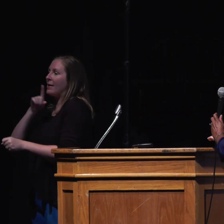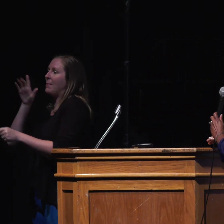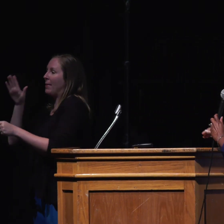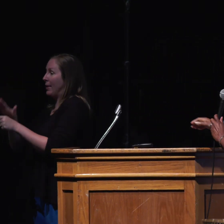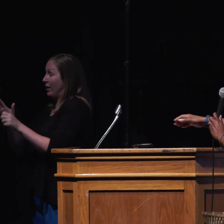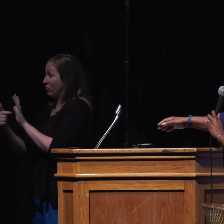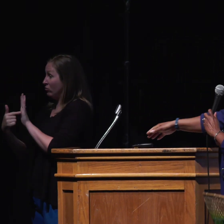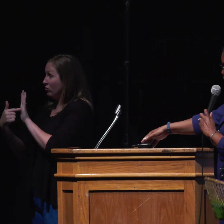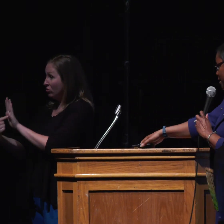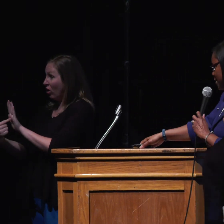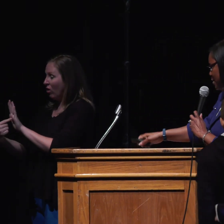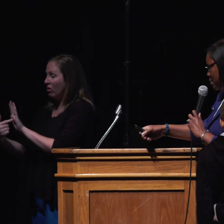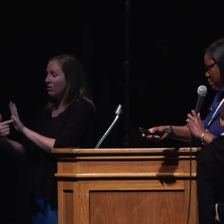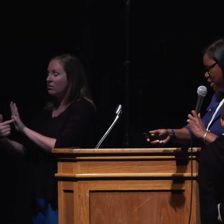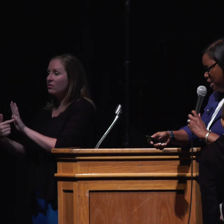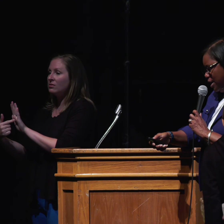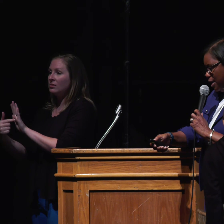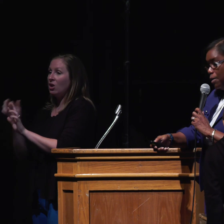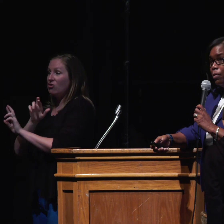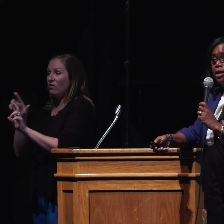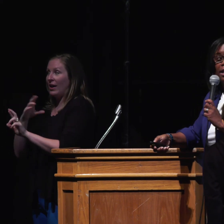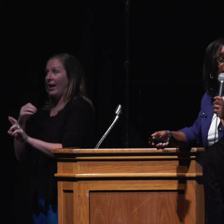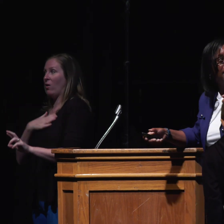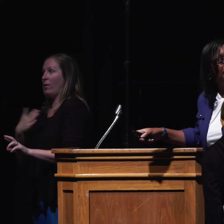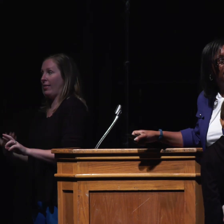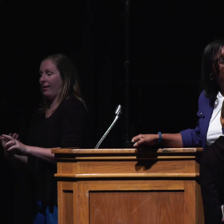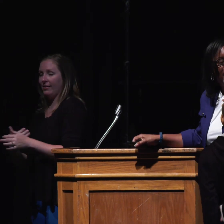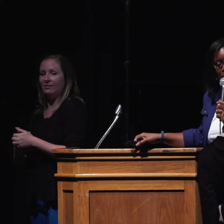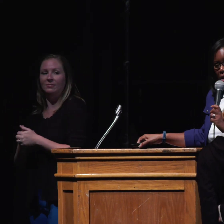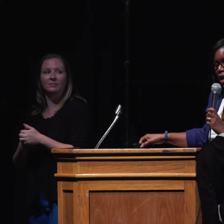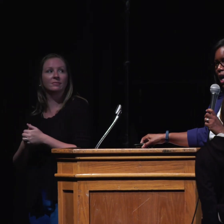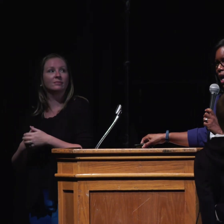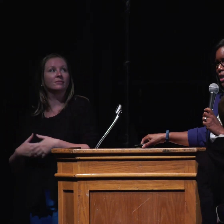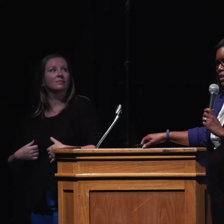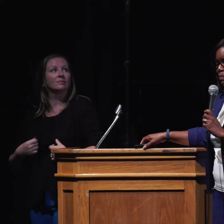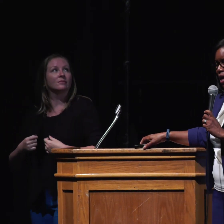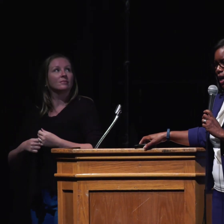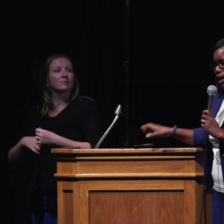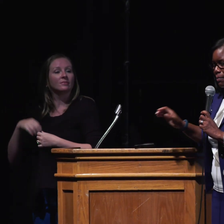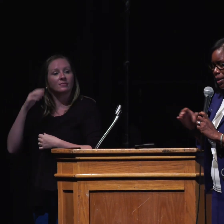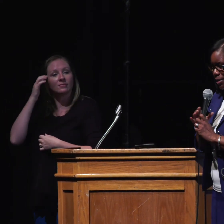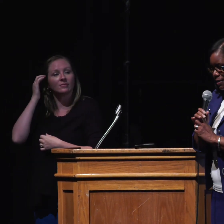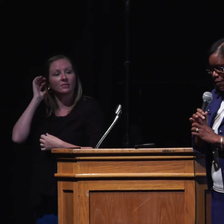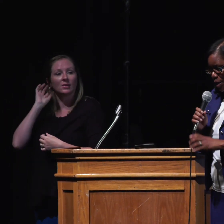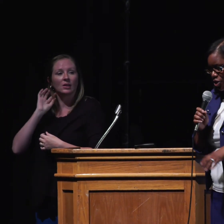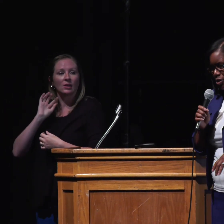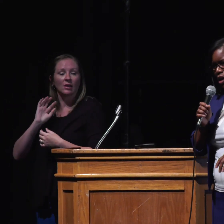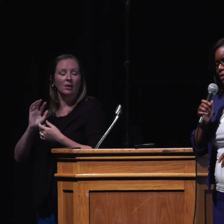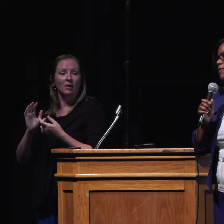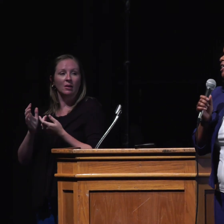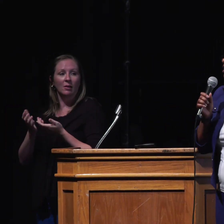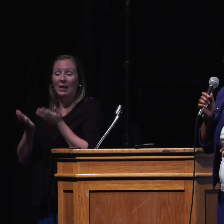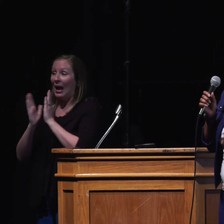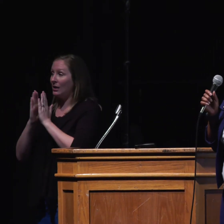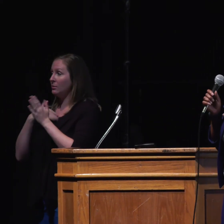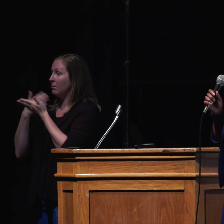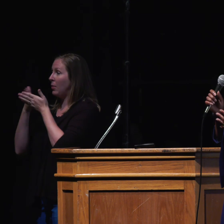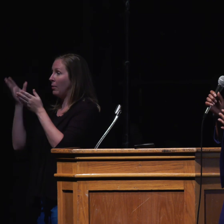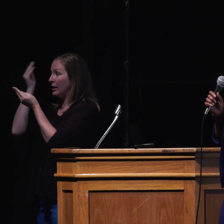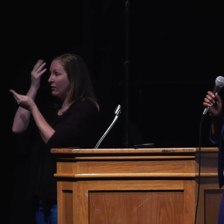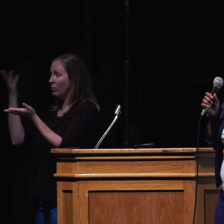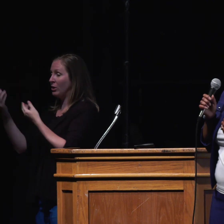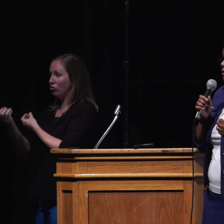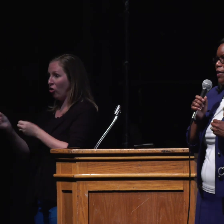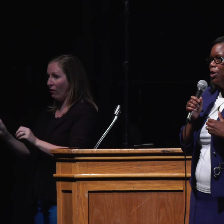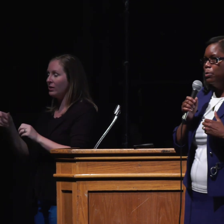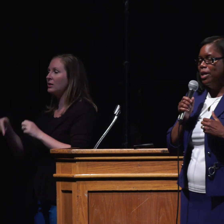to showcase ready and willing. And I'm going to ask my public information office this